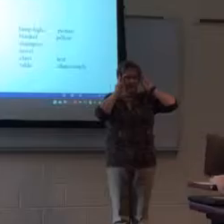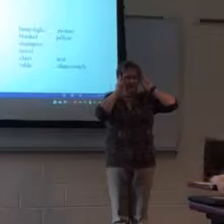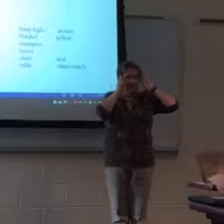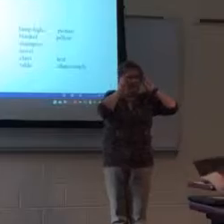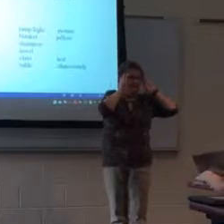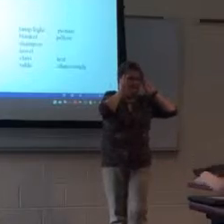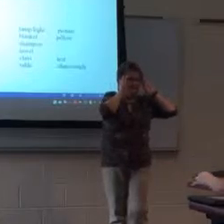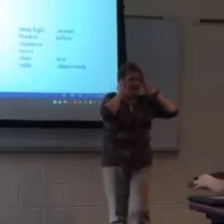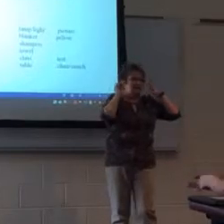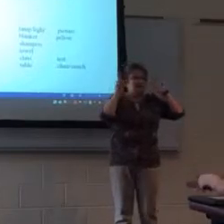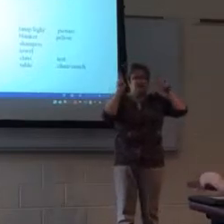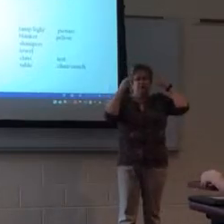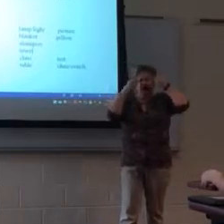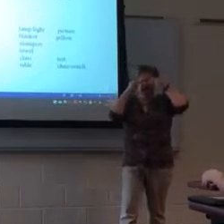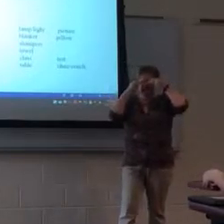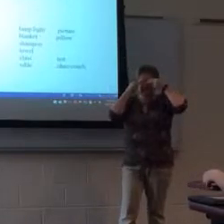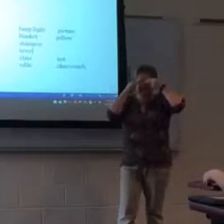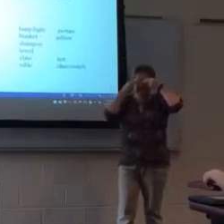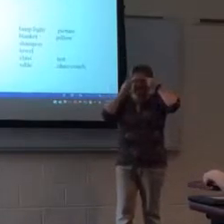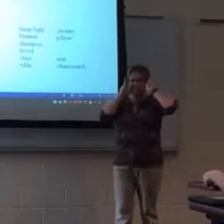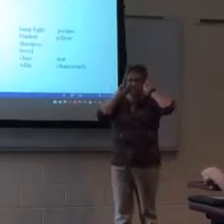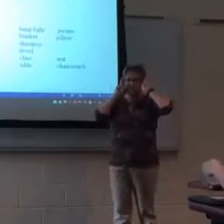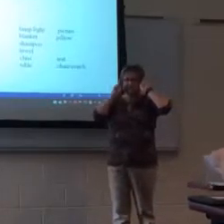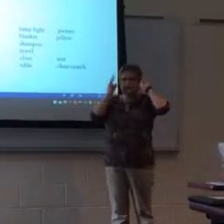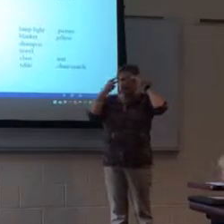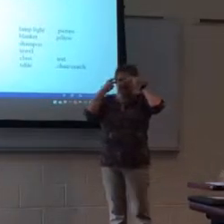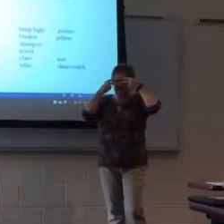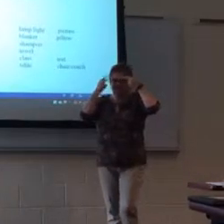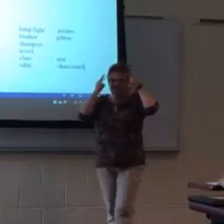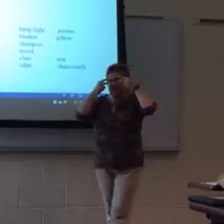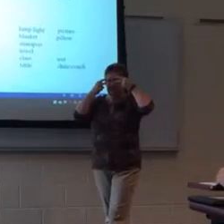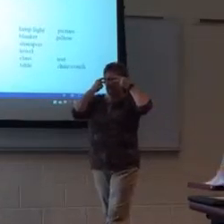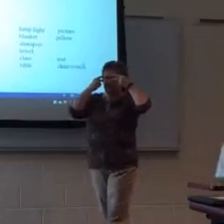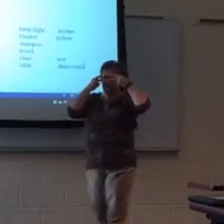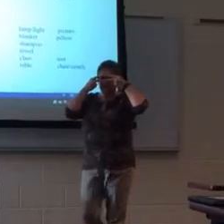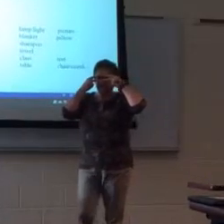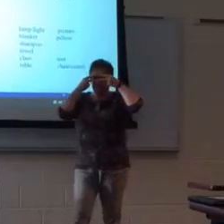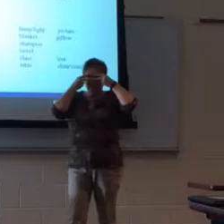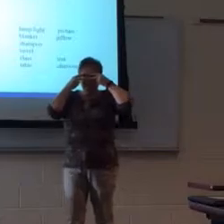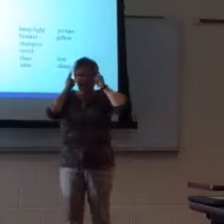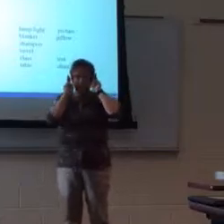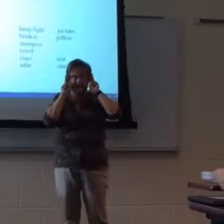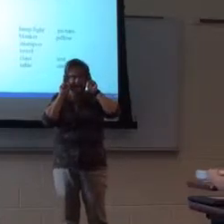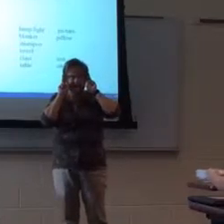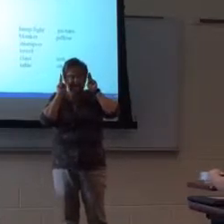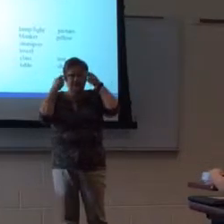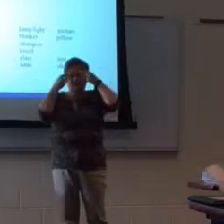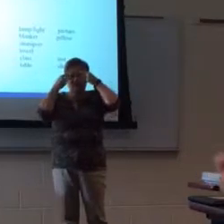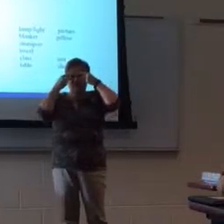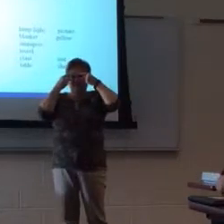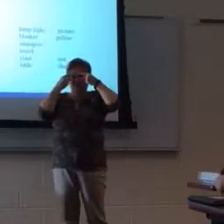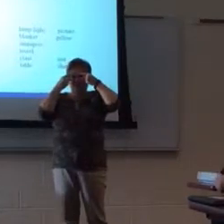back, okay? You might see it with H's like that also. But anytime you see it in front of the eyes and flip back, like you're peeling,